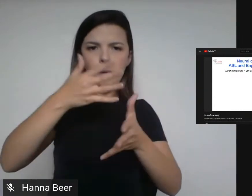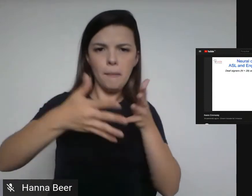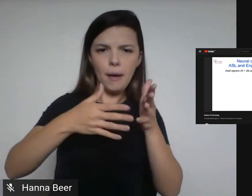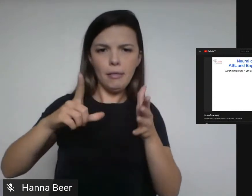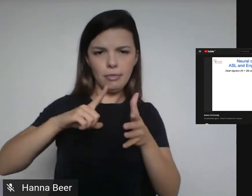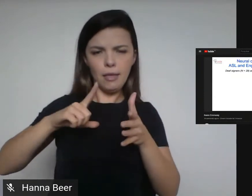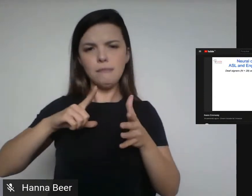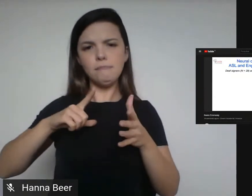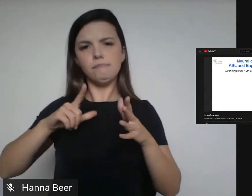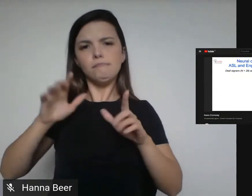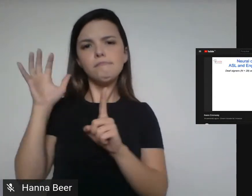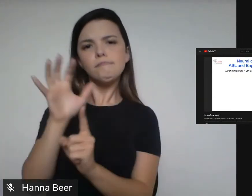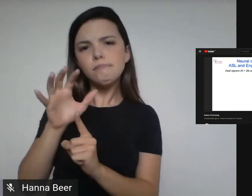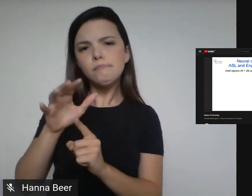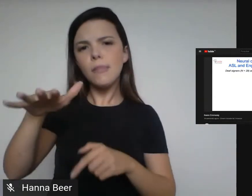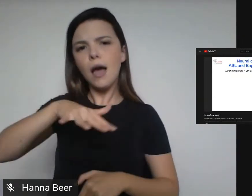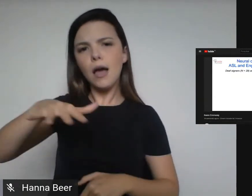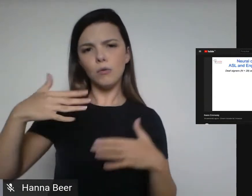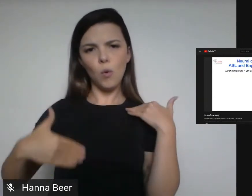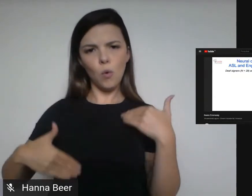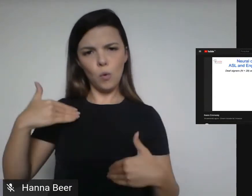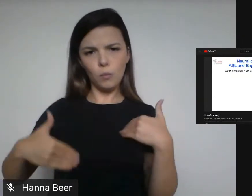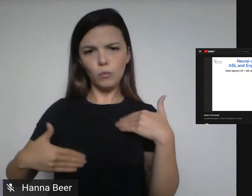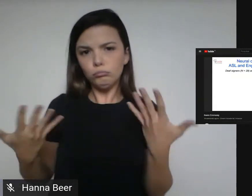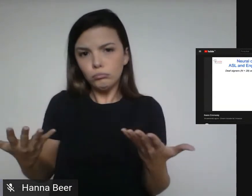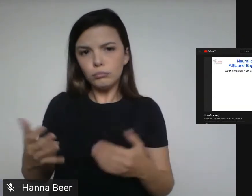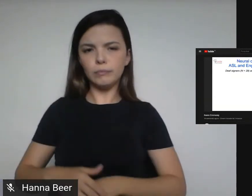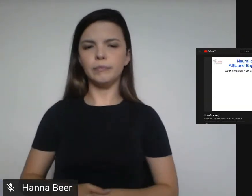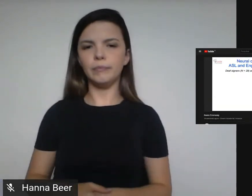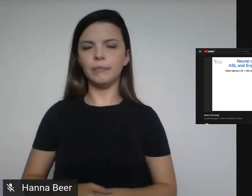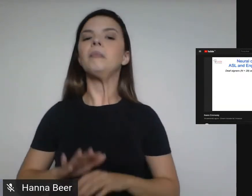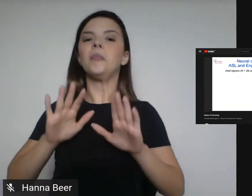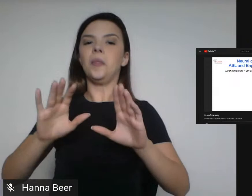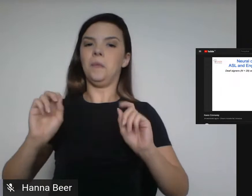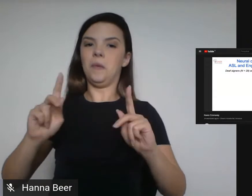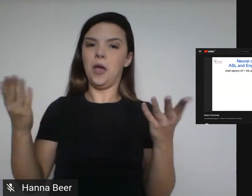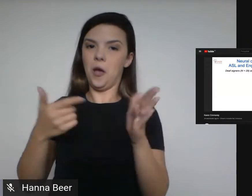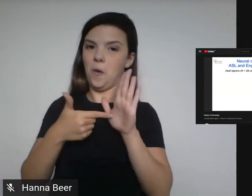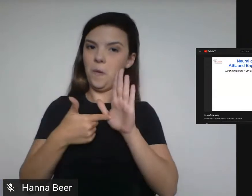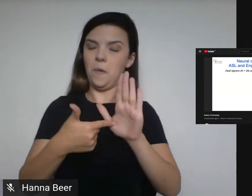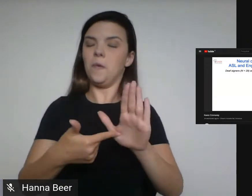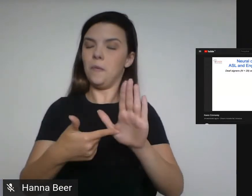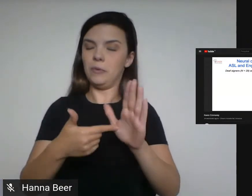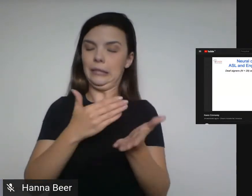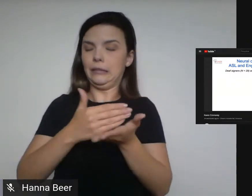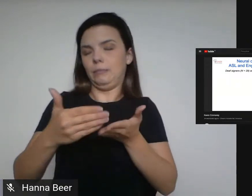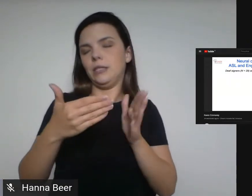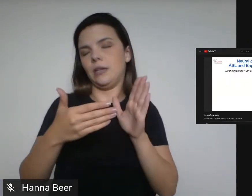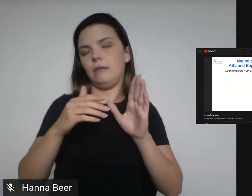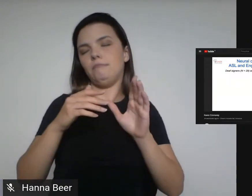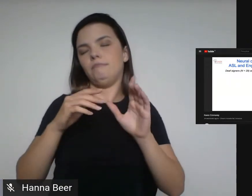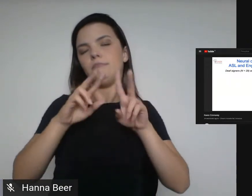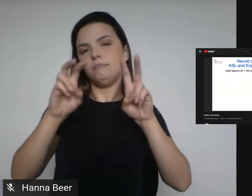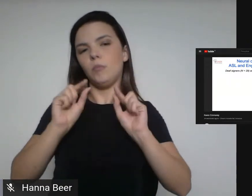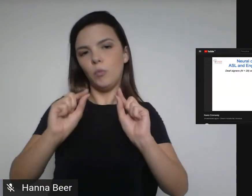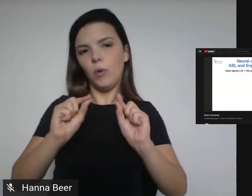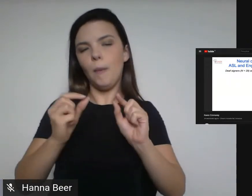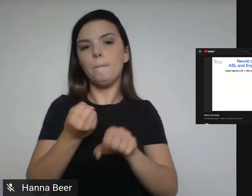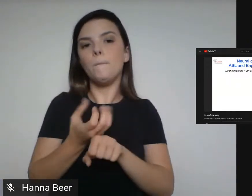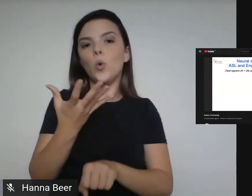Okay, so let's start with production. So this is, again, we're looking at conjunctions,